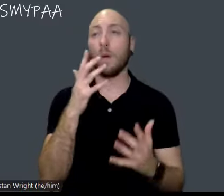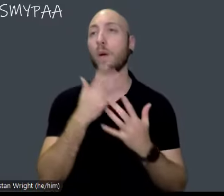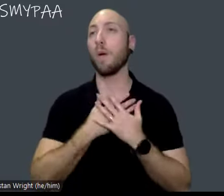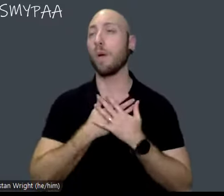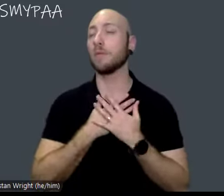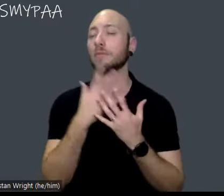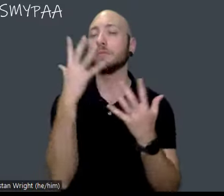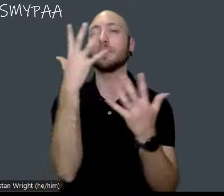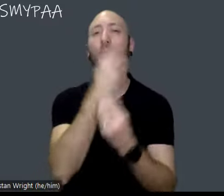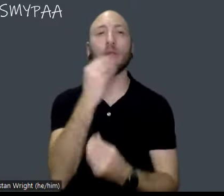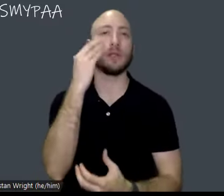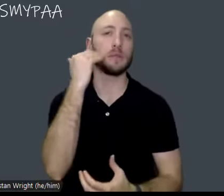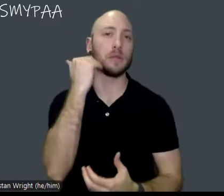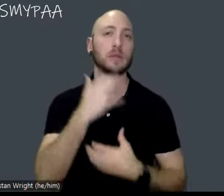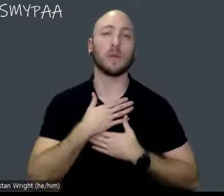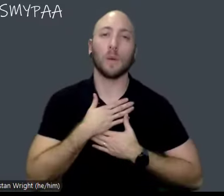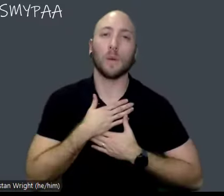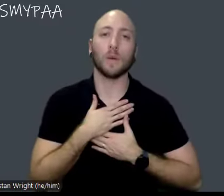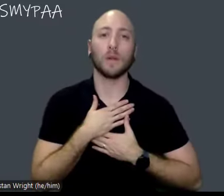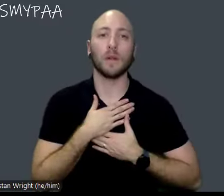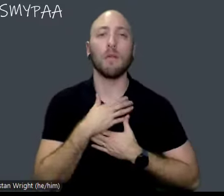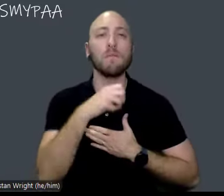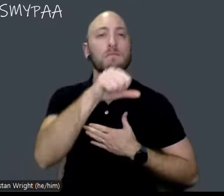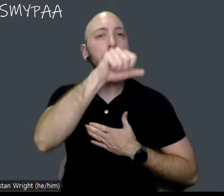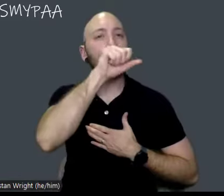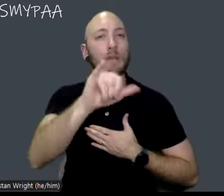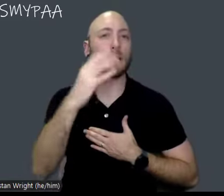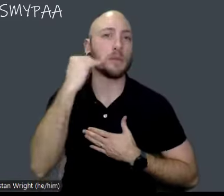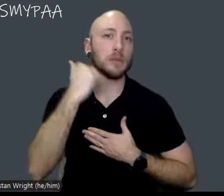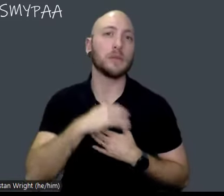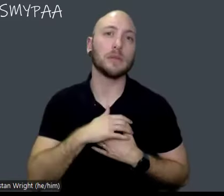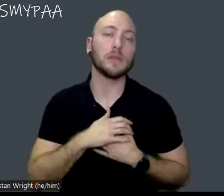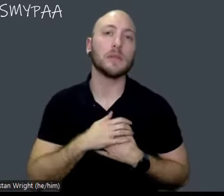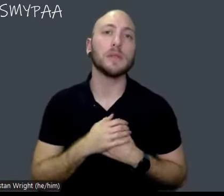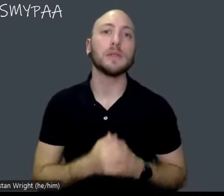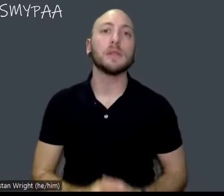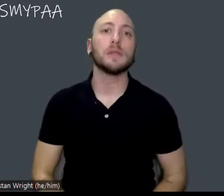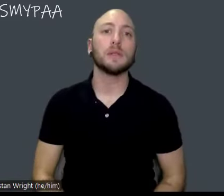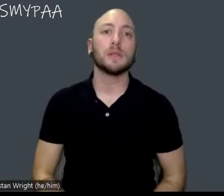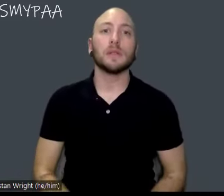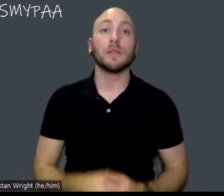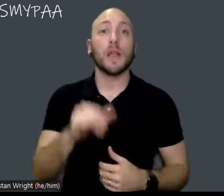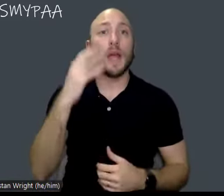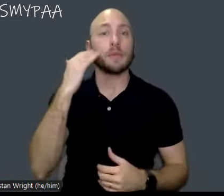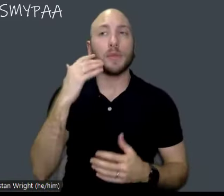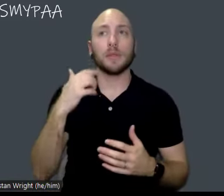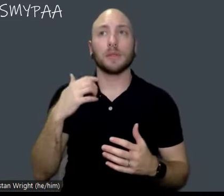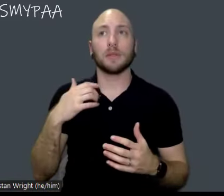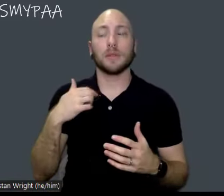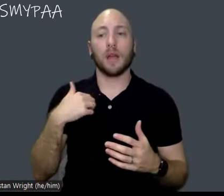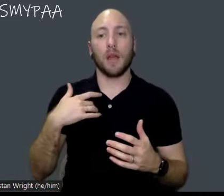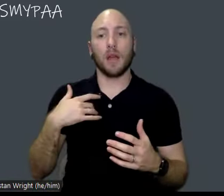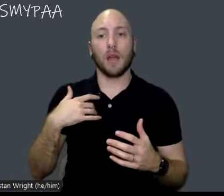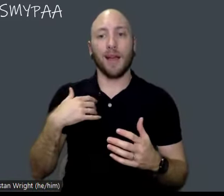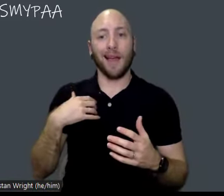for me. I loved it, and that brought me closer to